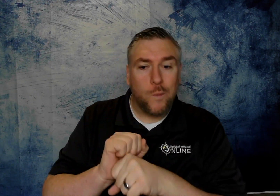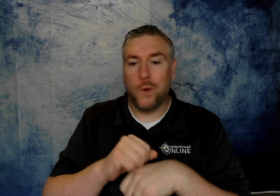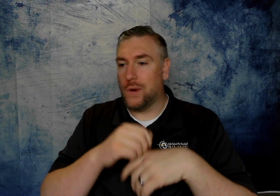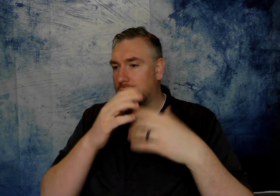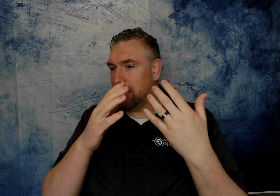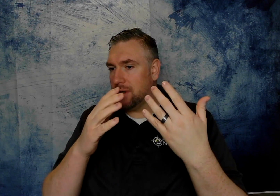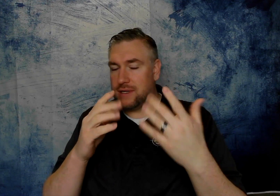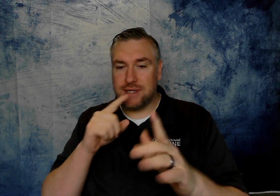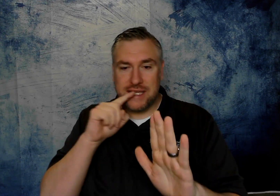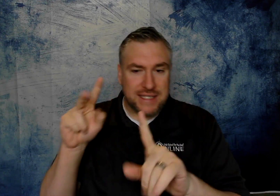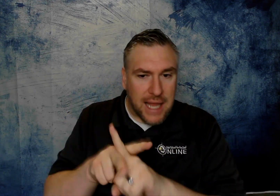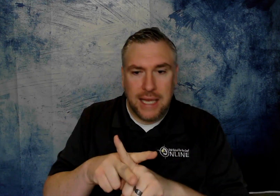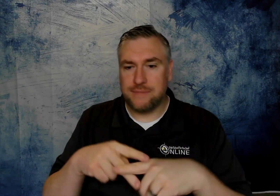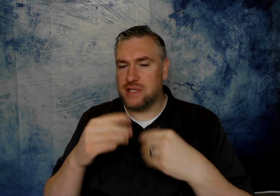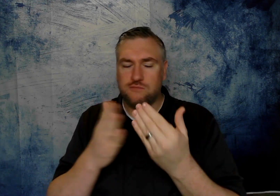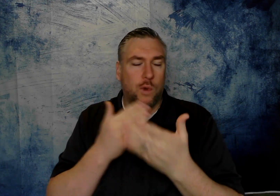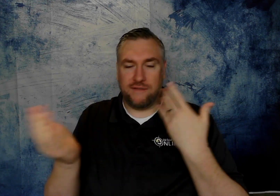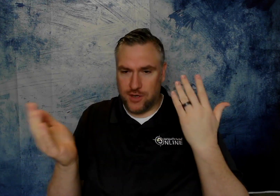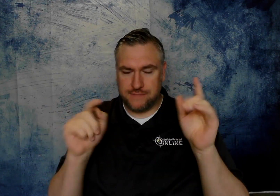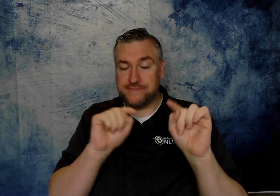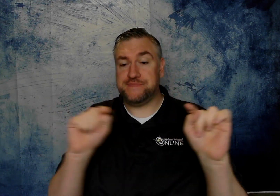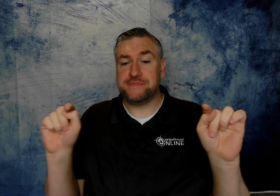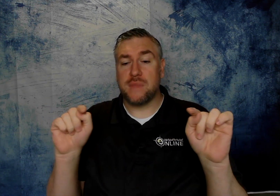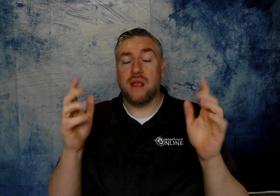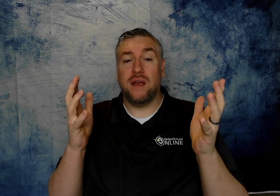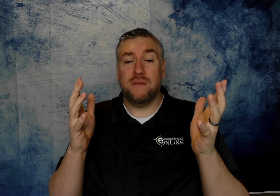pages, homework, assignments, all of that, whatever.